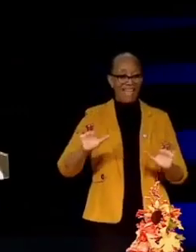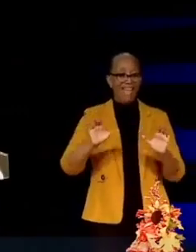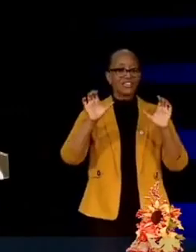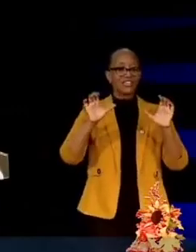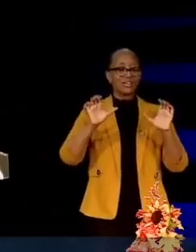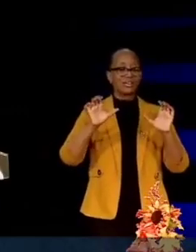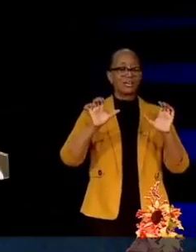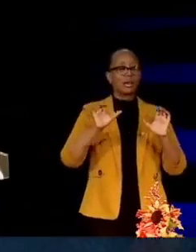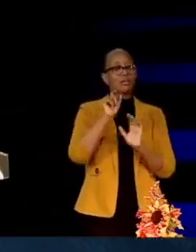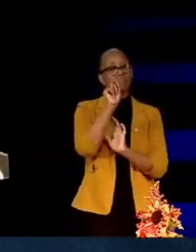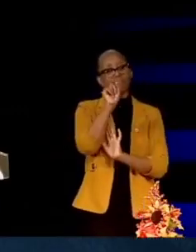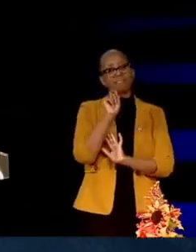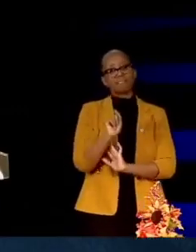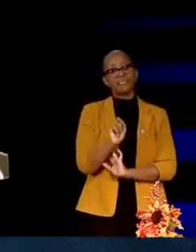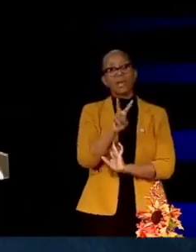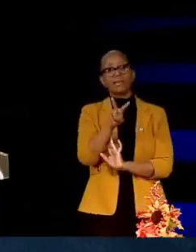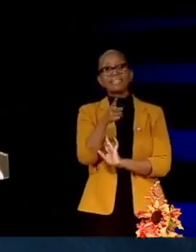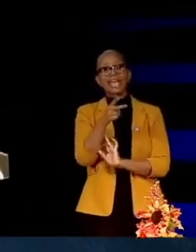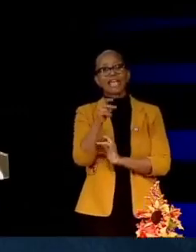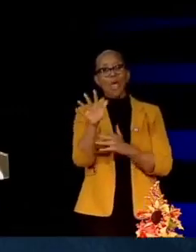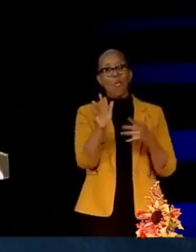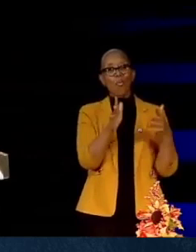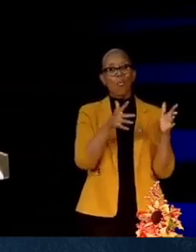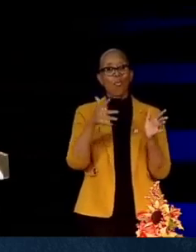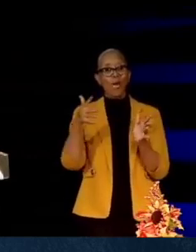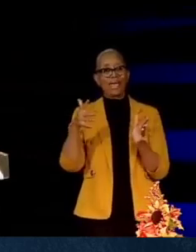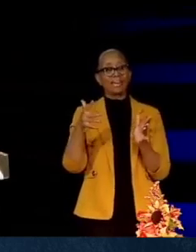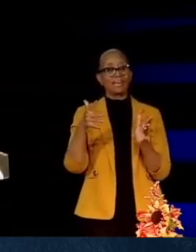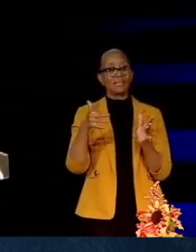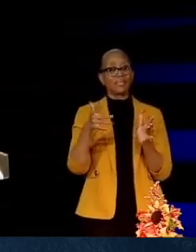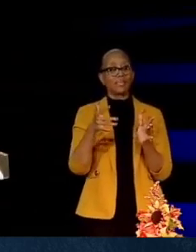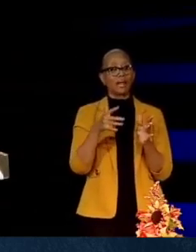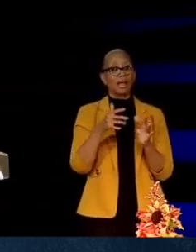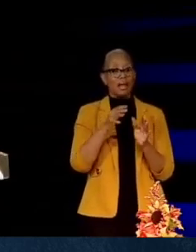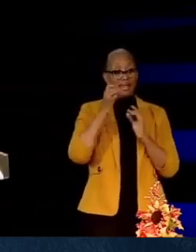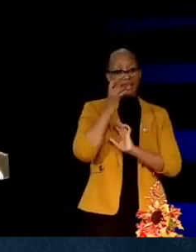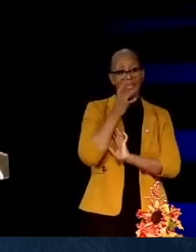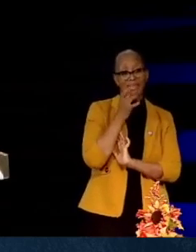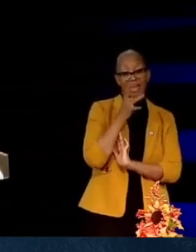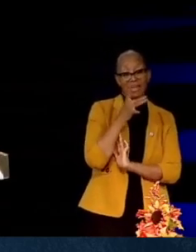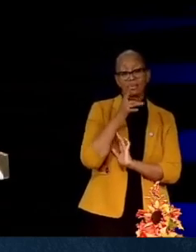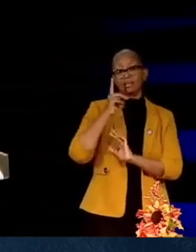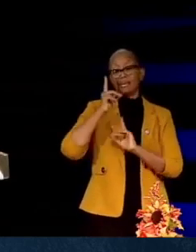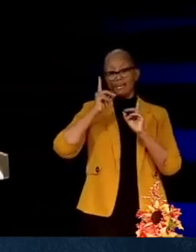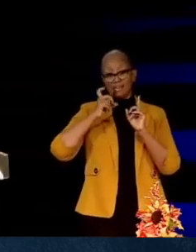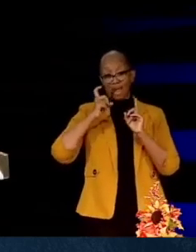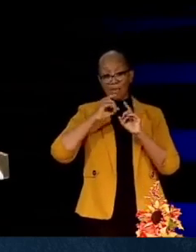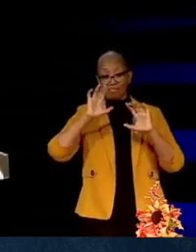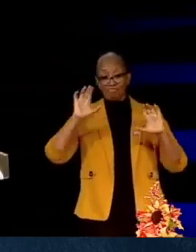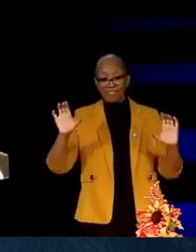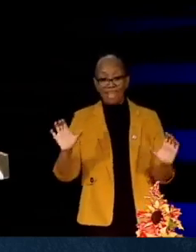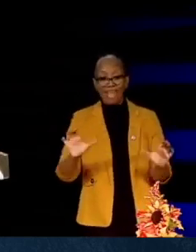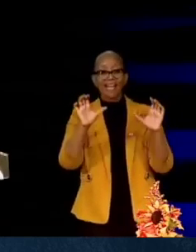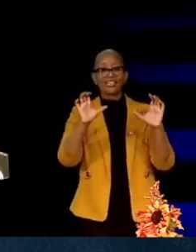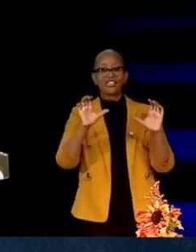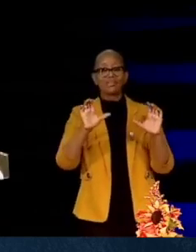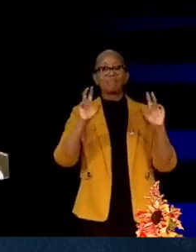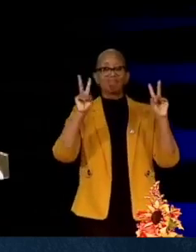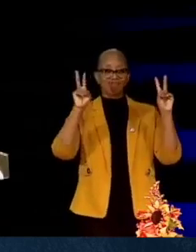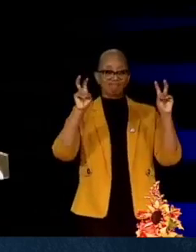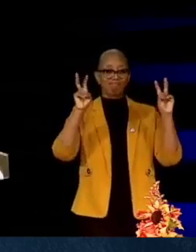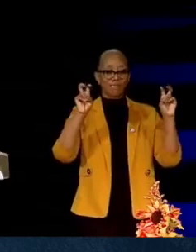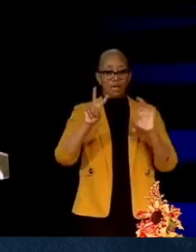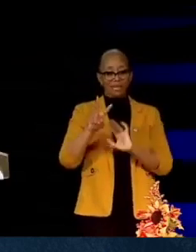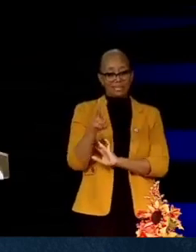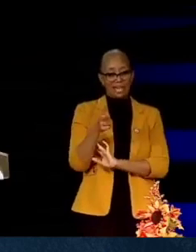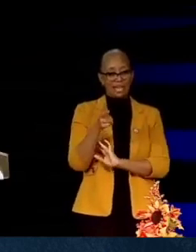second wind. Can you say that? Action, colon, a second wind. Thank you so